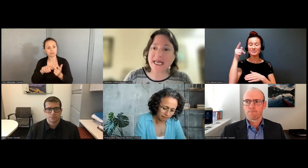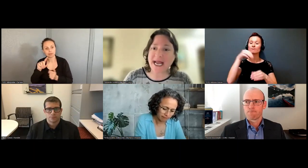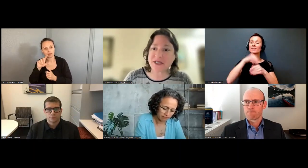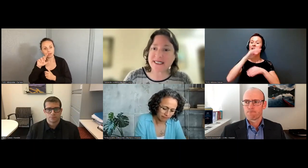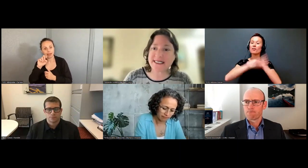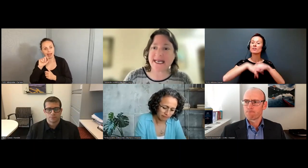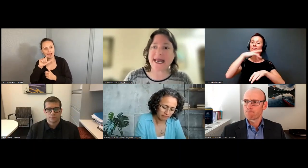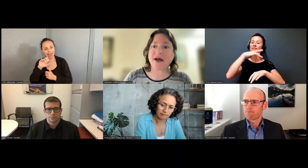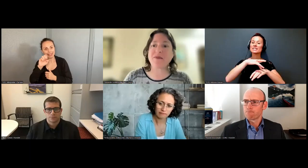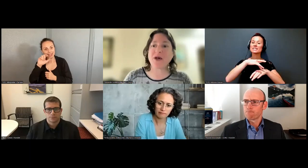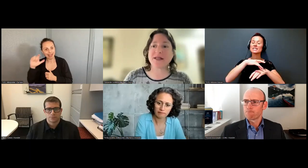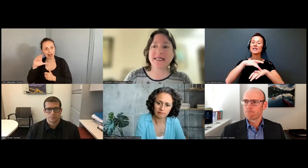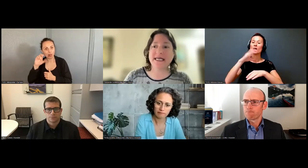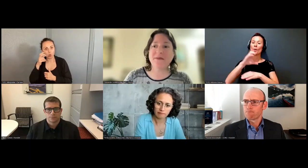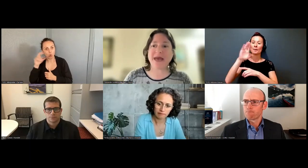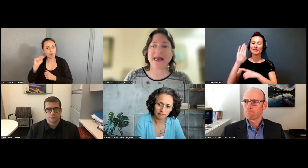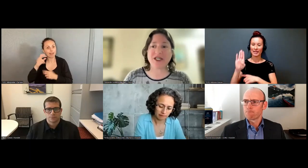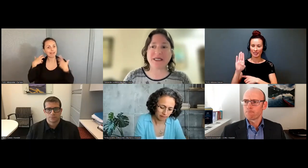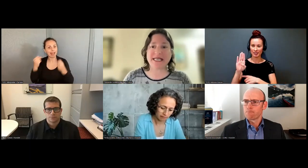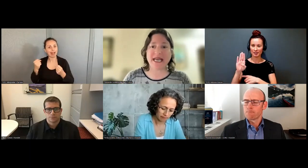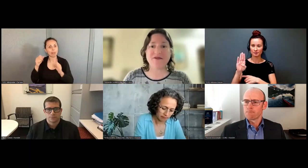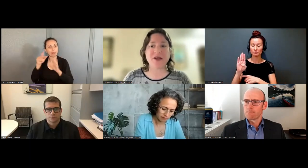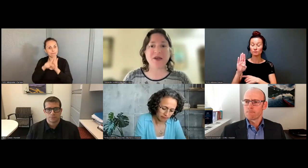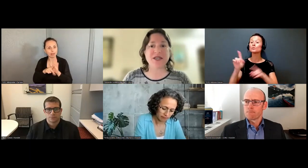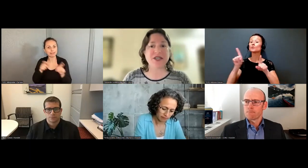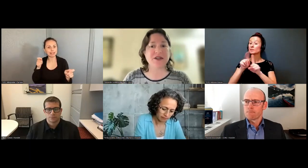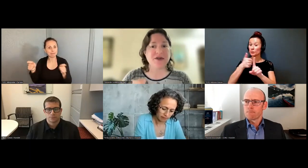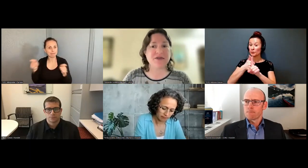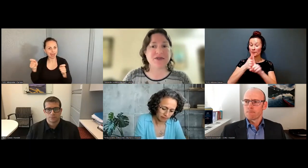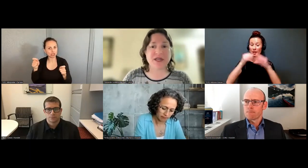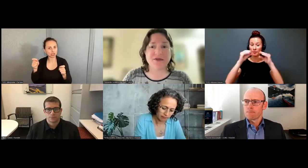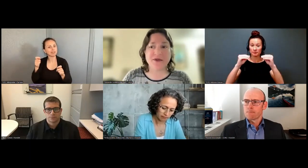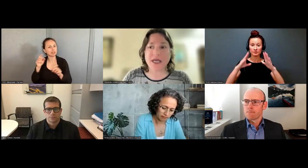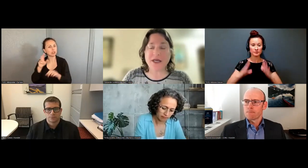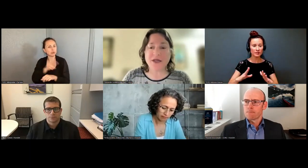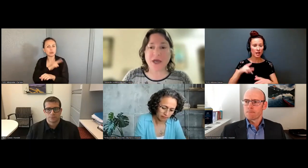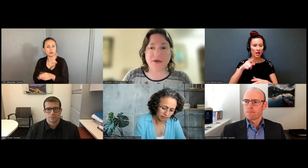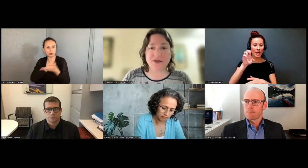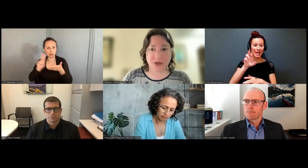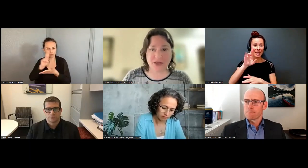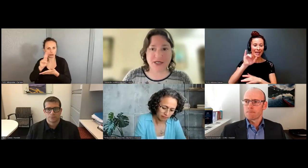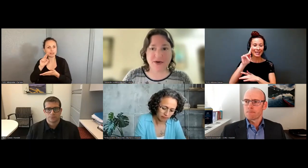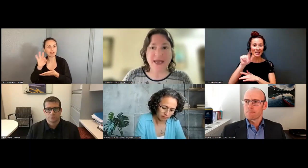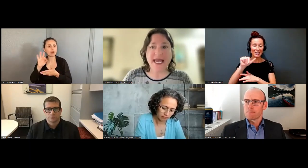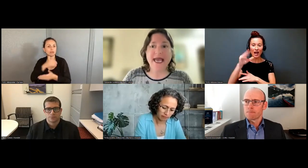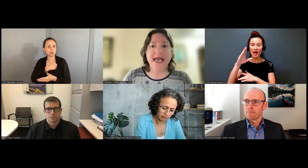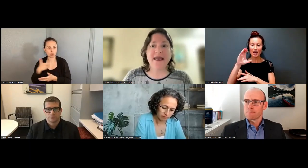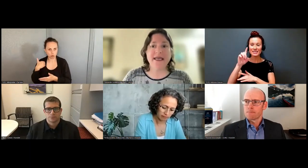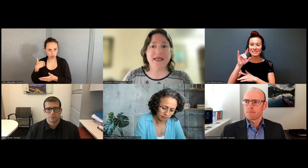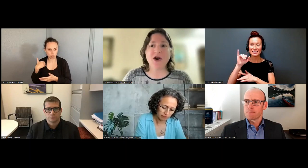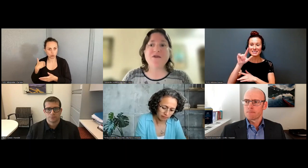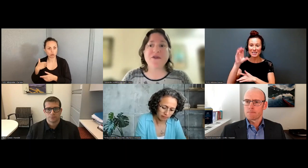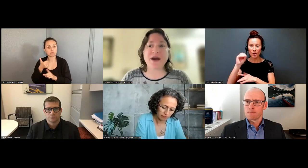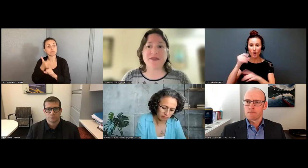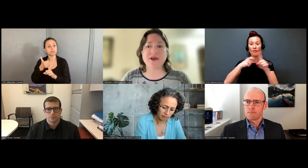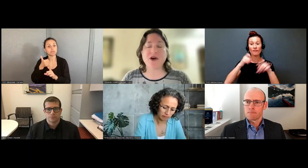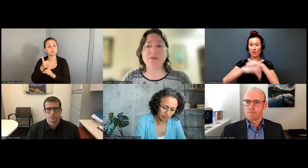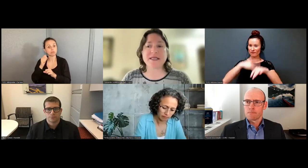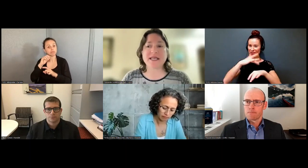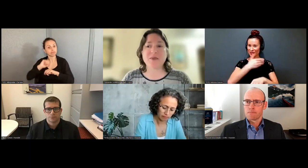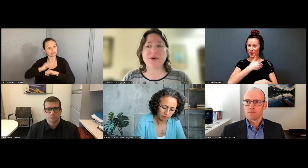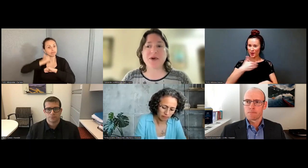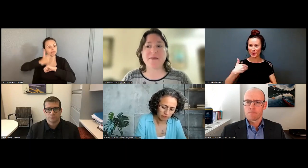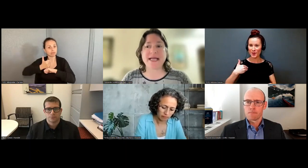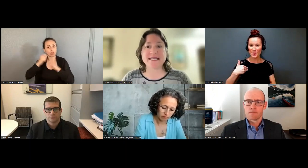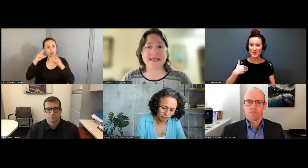professor of pediatrics and health policy, management, and evaluation at the University of Toronto. He co-founded the